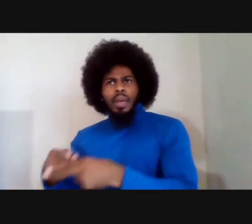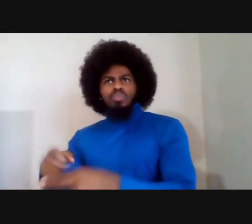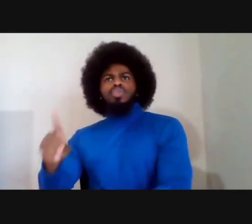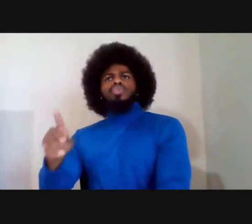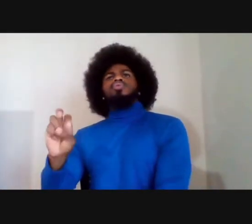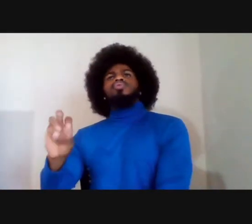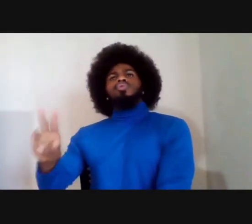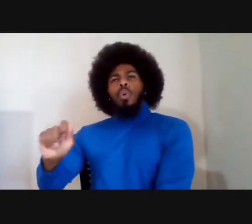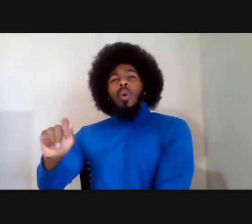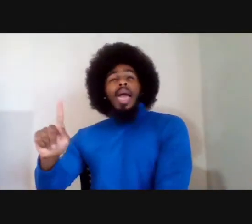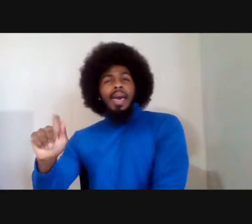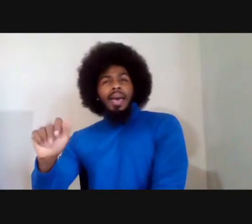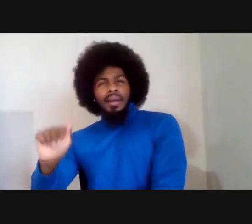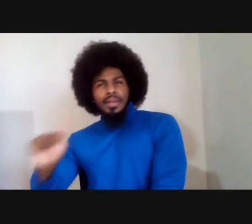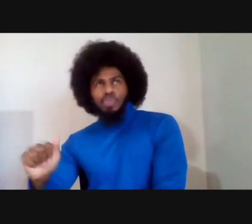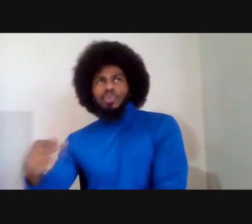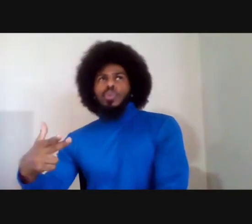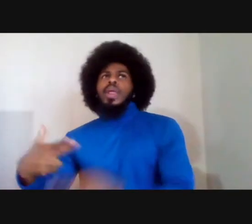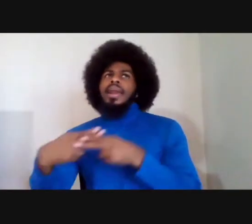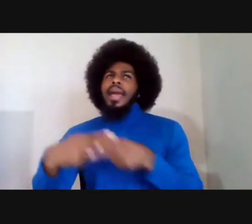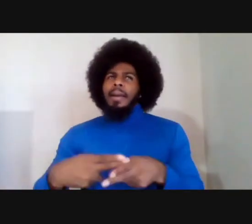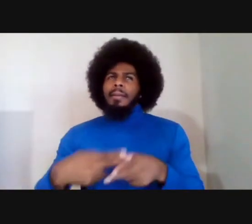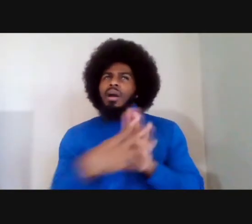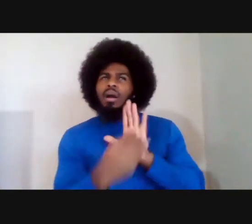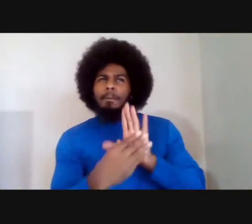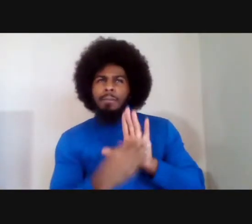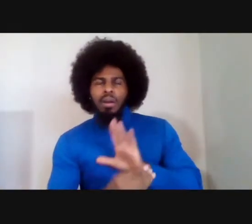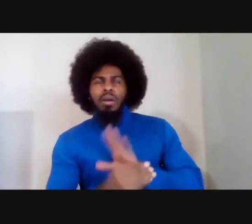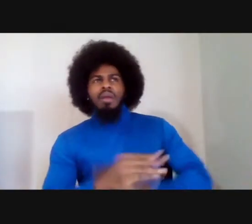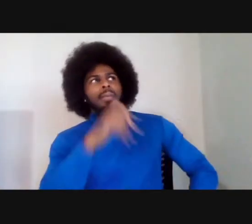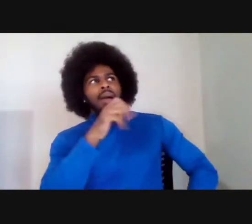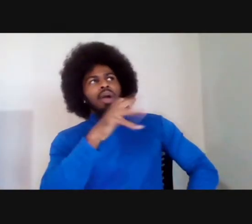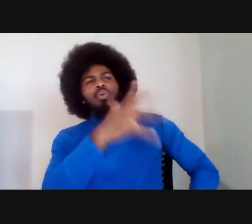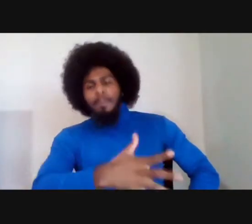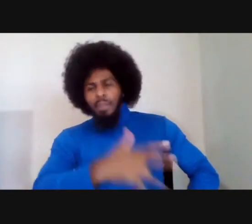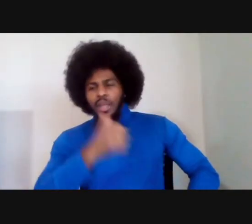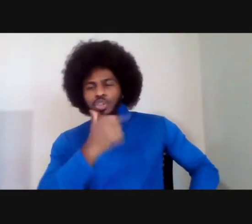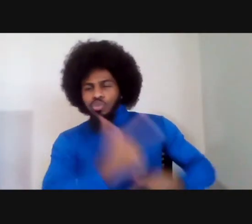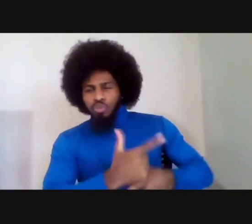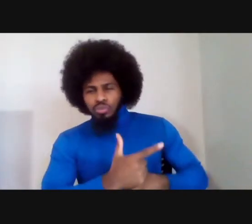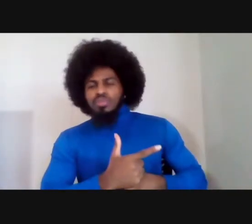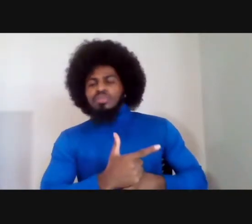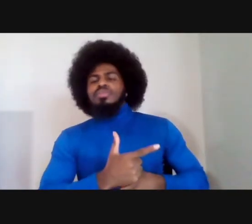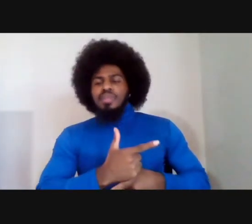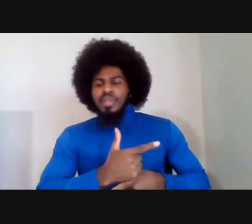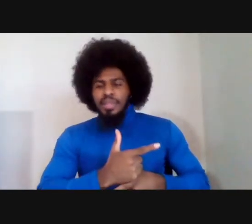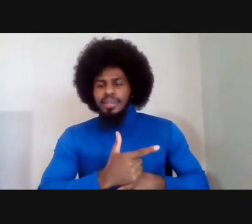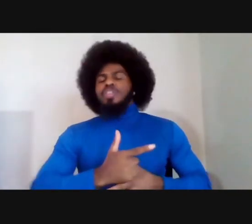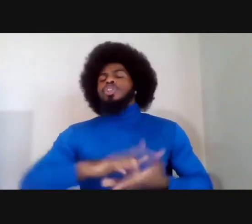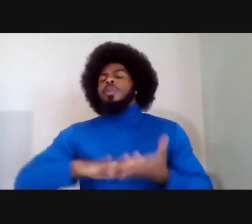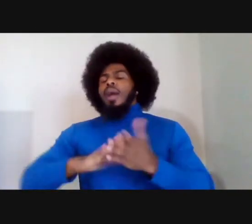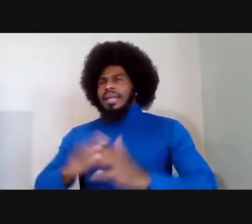they call her after my grandma's sister, Aunt Drewetta, and then she became Drew.